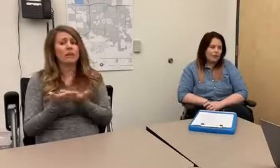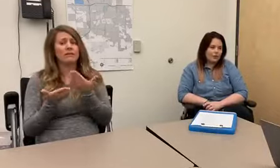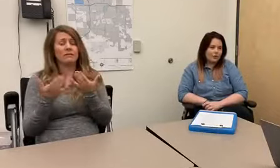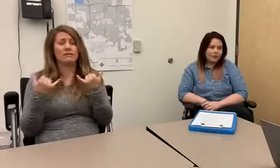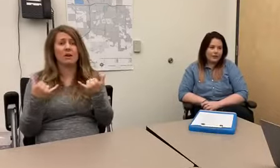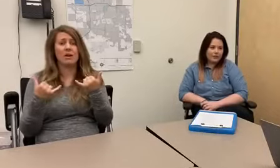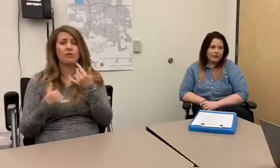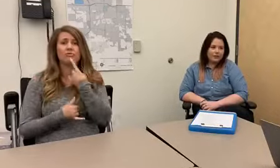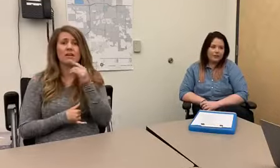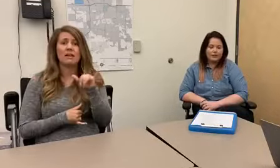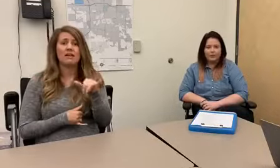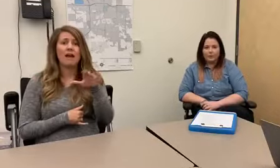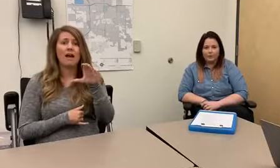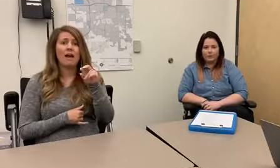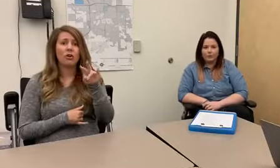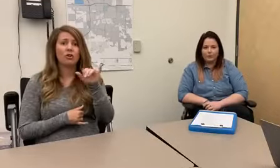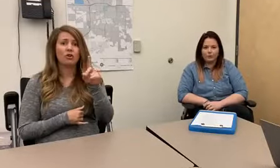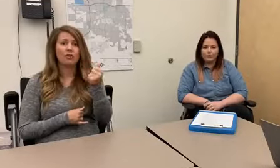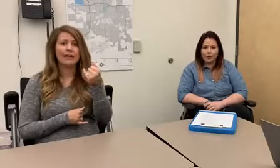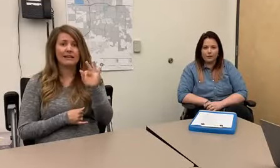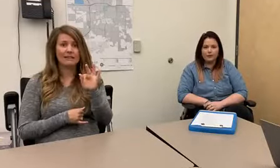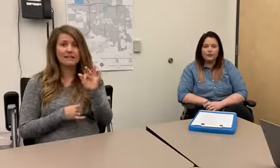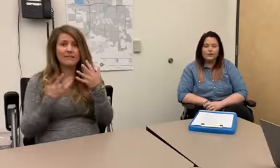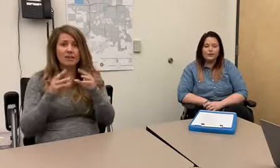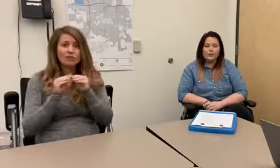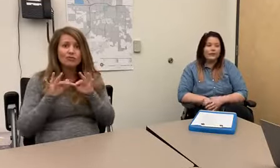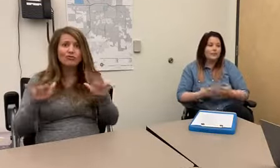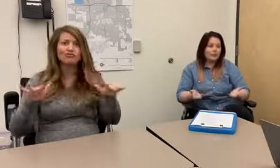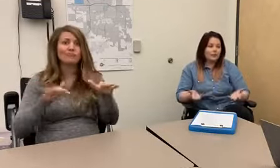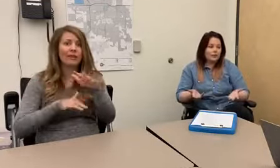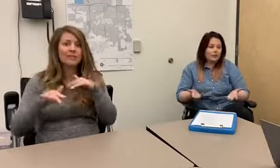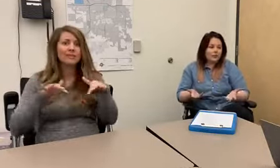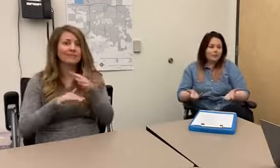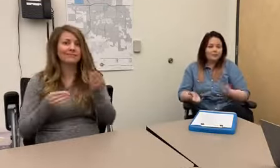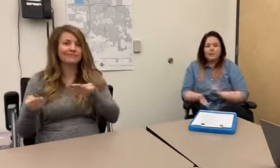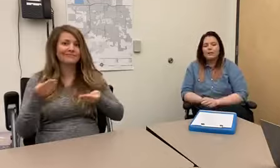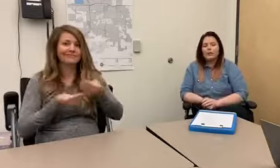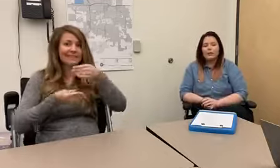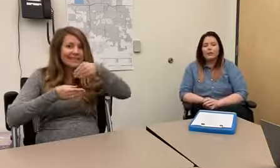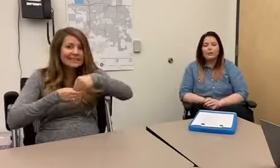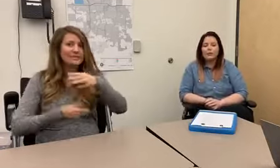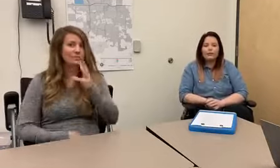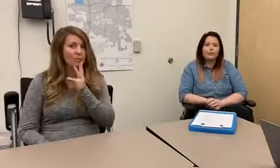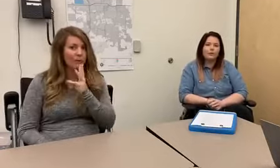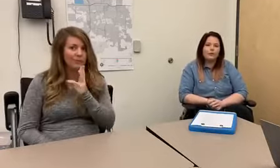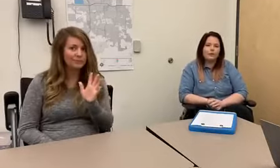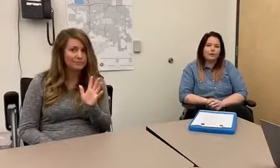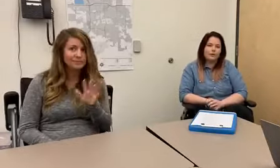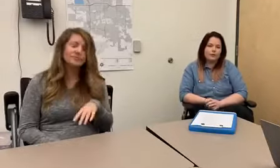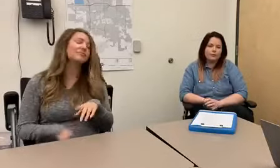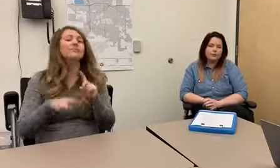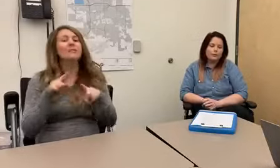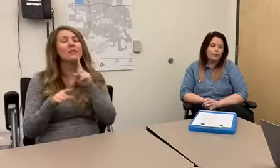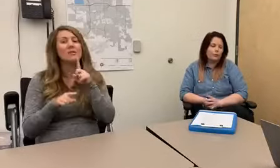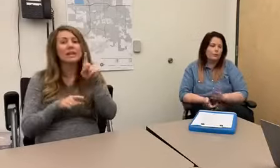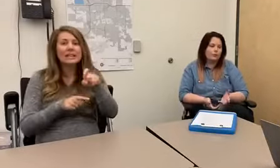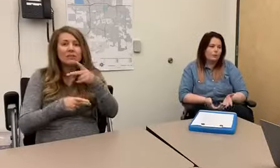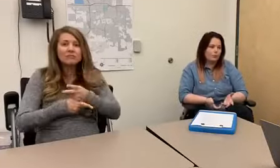that COVID-19 is spread to people through water, so that's a very good thing. The one thing that we do want to be careful of though when we do go to